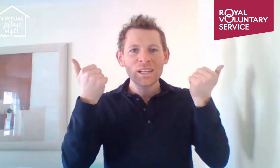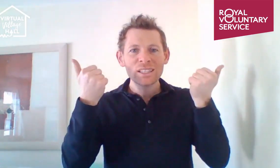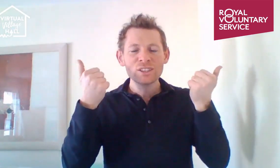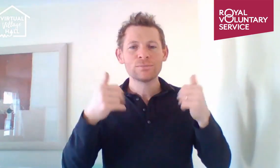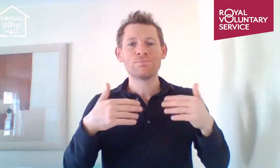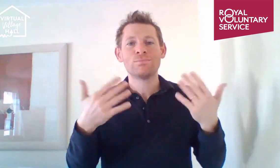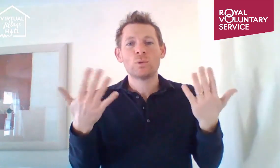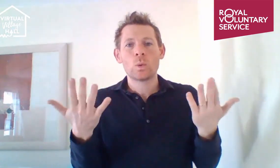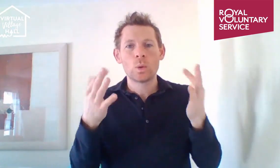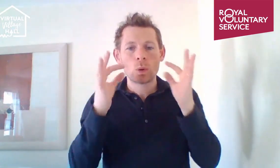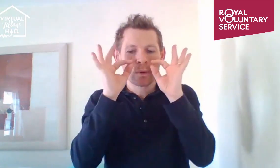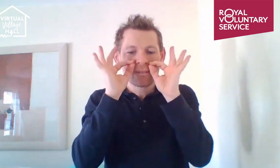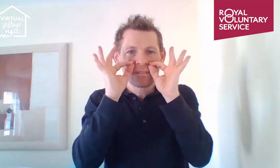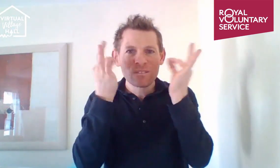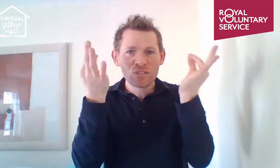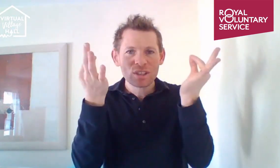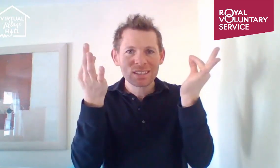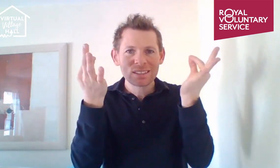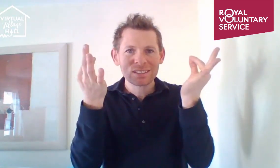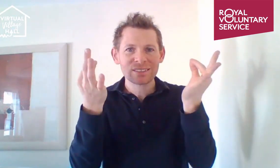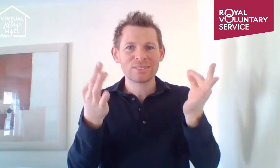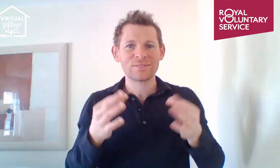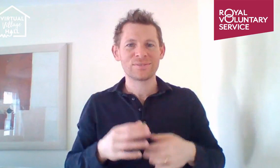French or French.